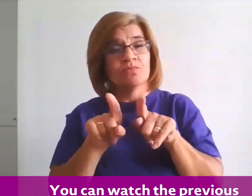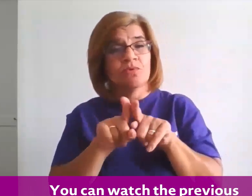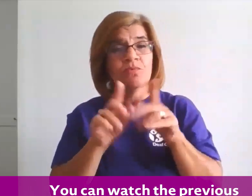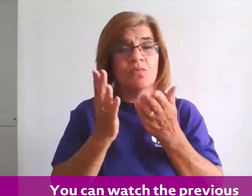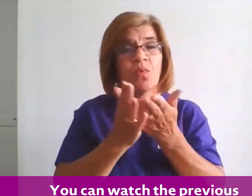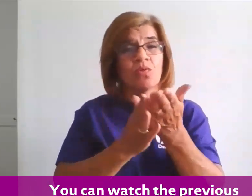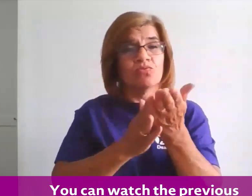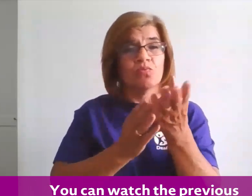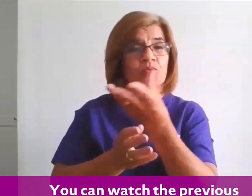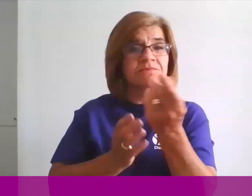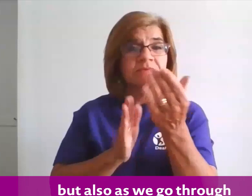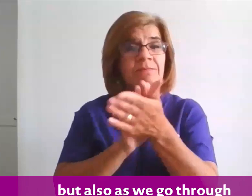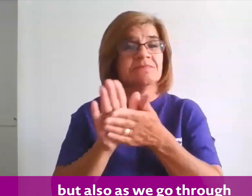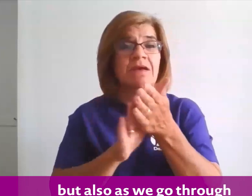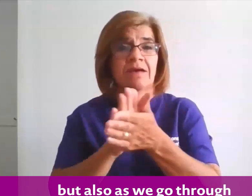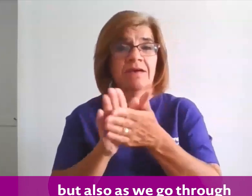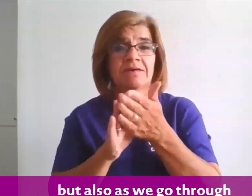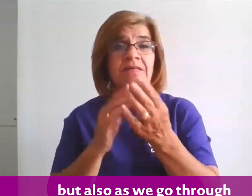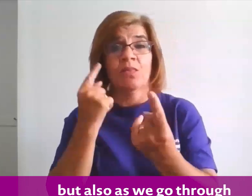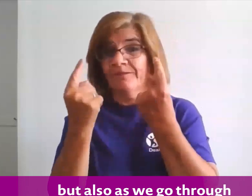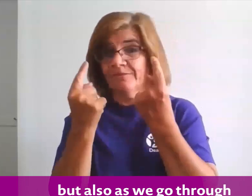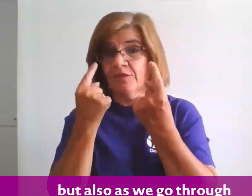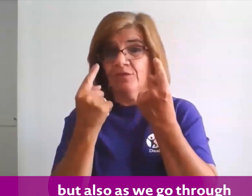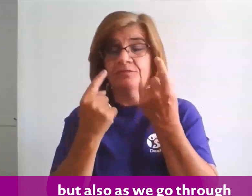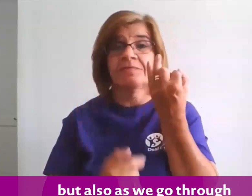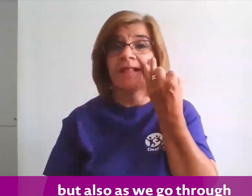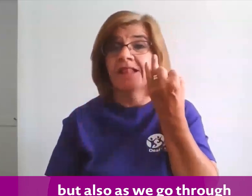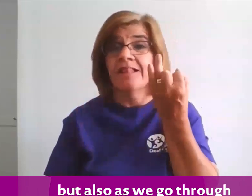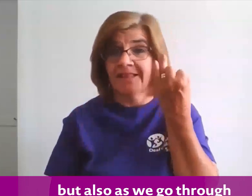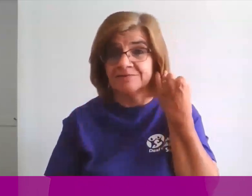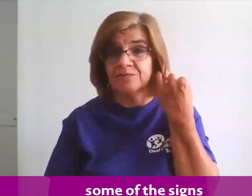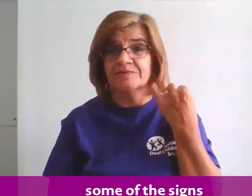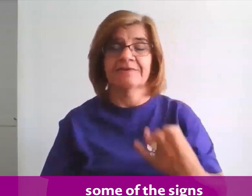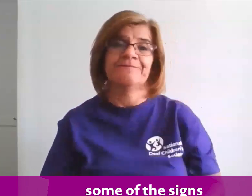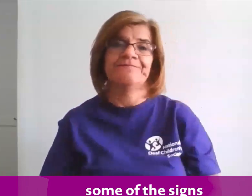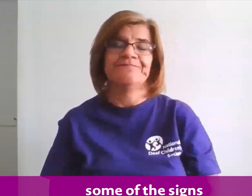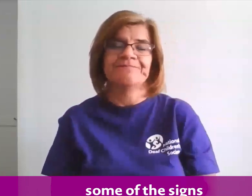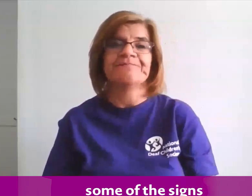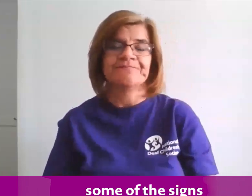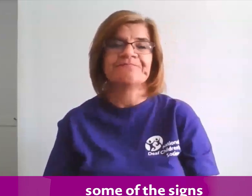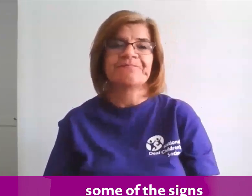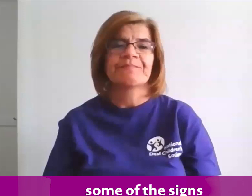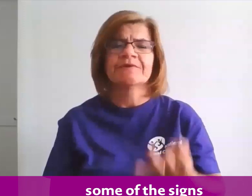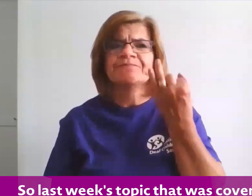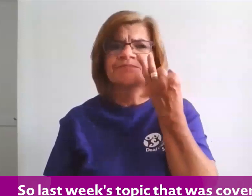online through YouTube, but also as we go through today, we're going to recap some of the signs that we looked at last week.